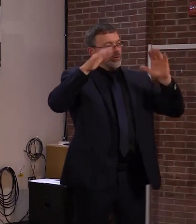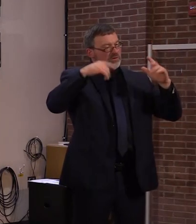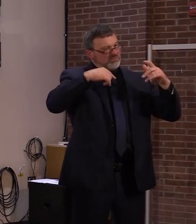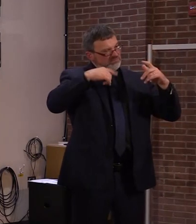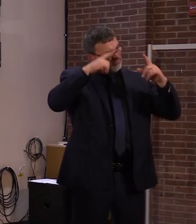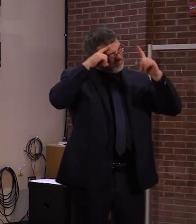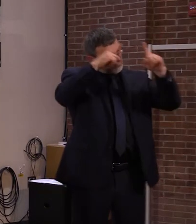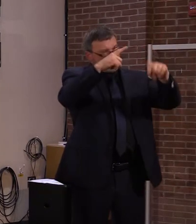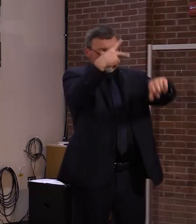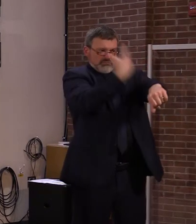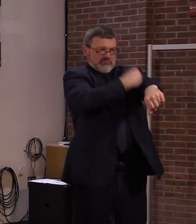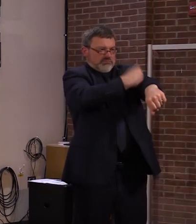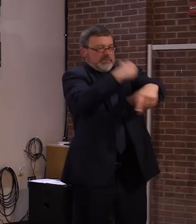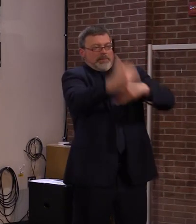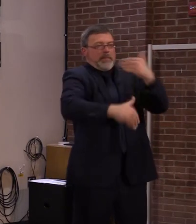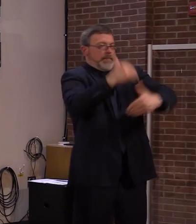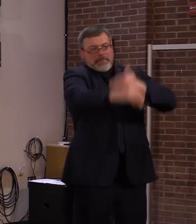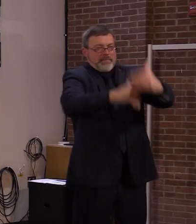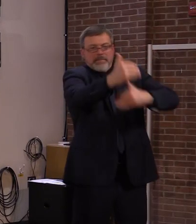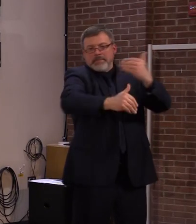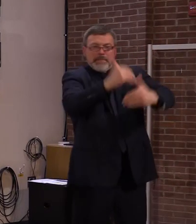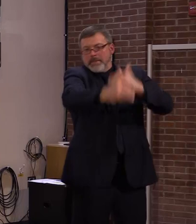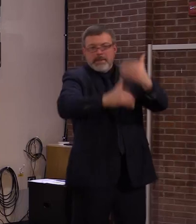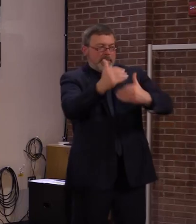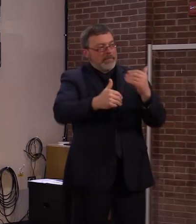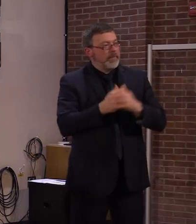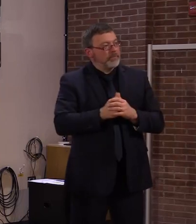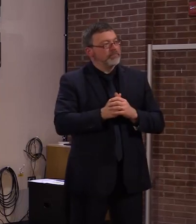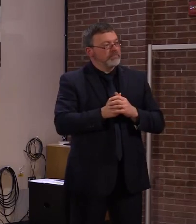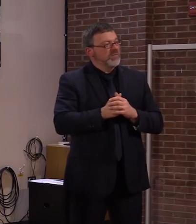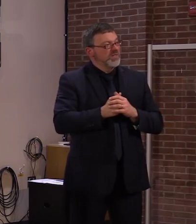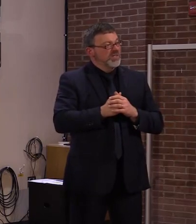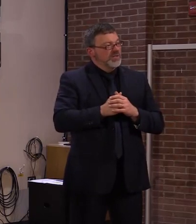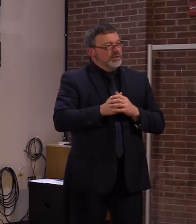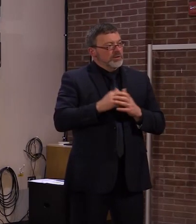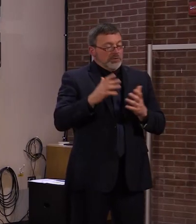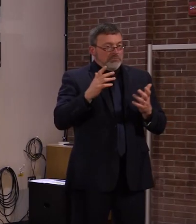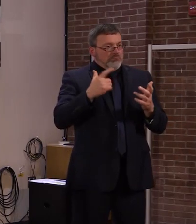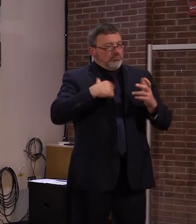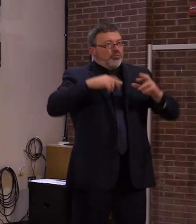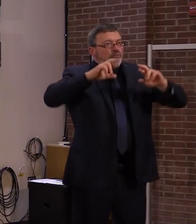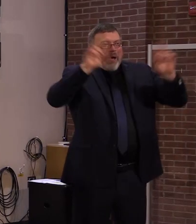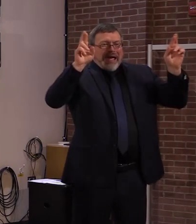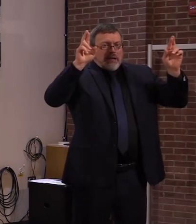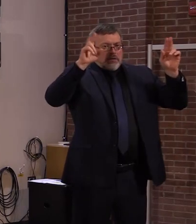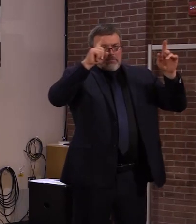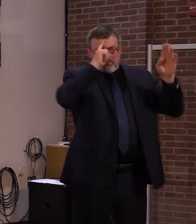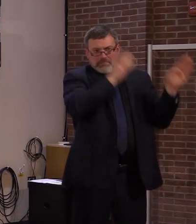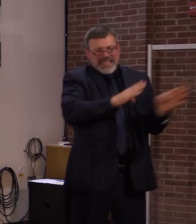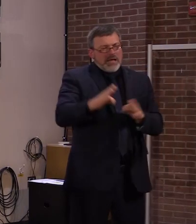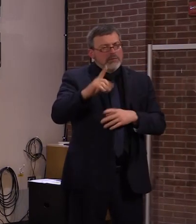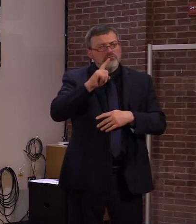it's just good to have a reserve of people to be in the background if we need them.